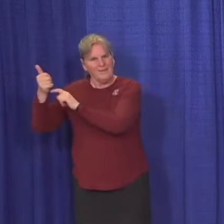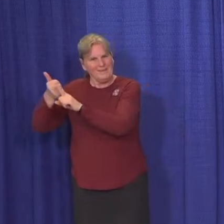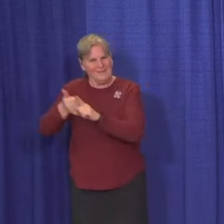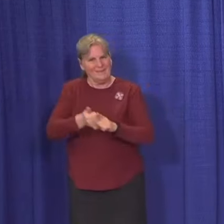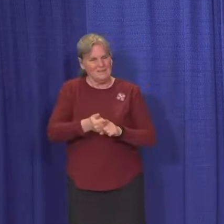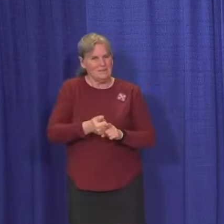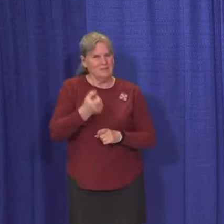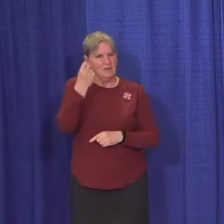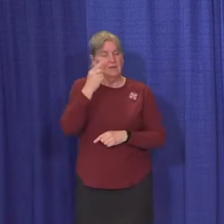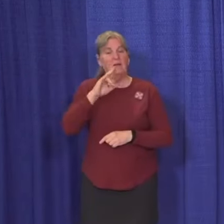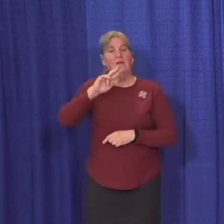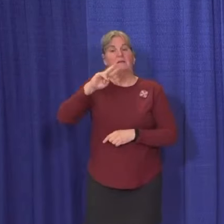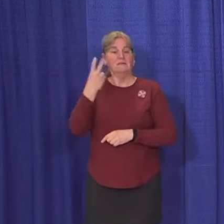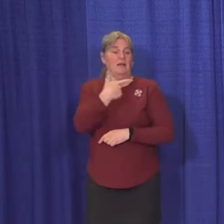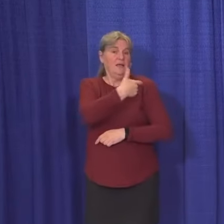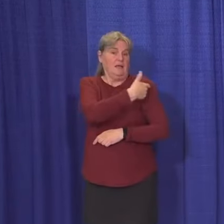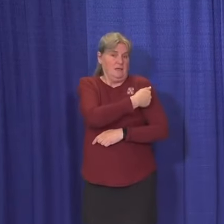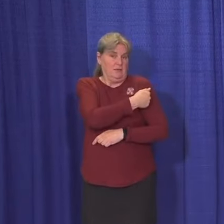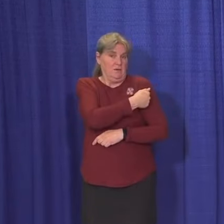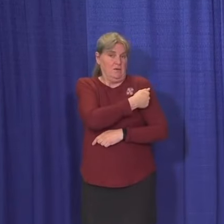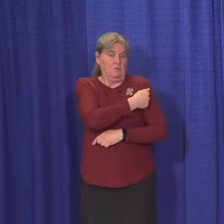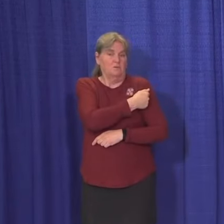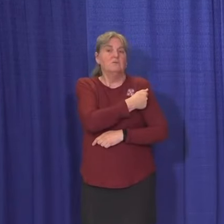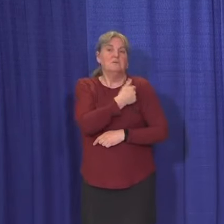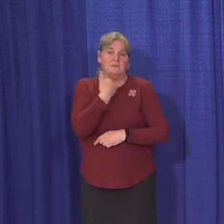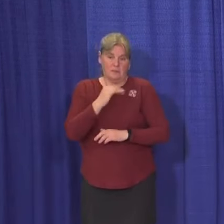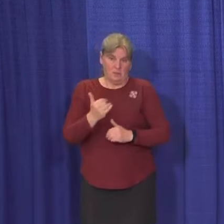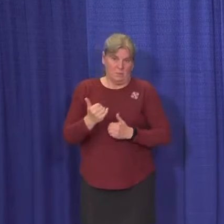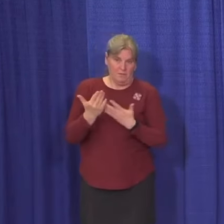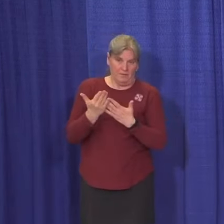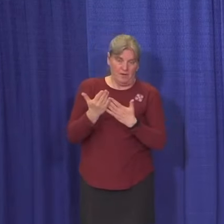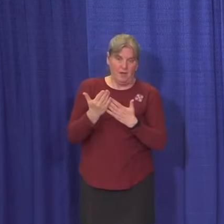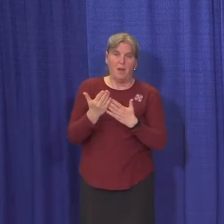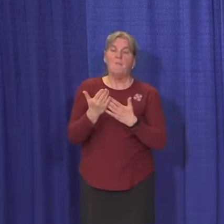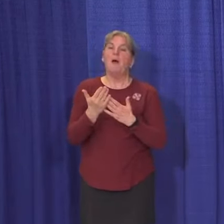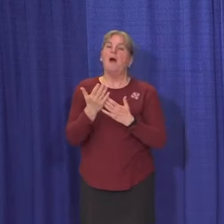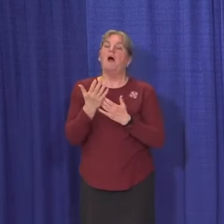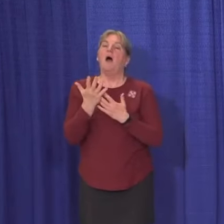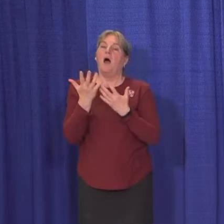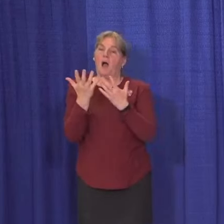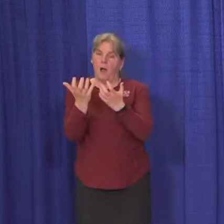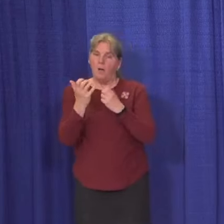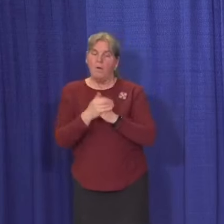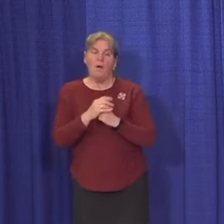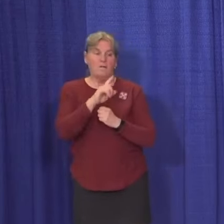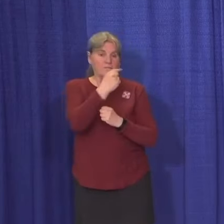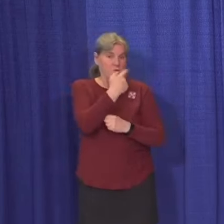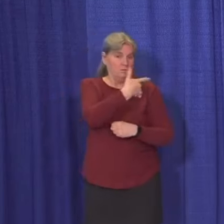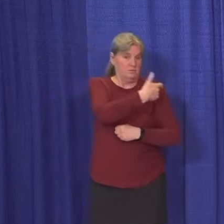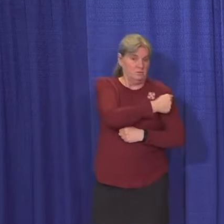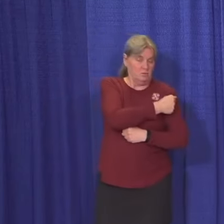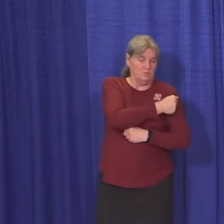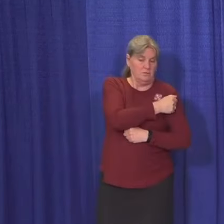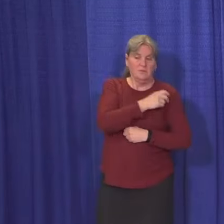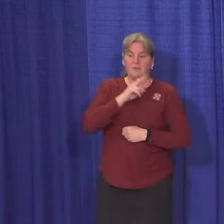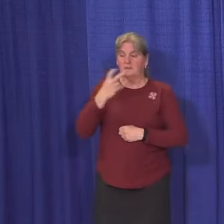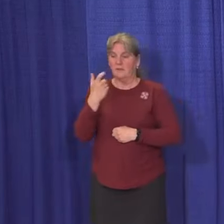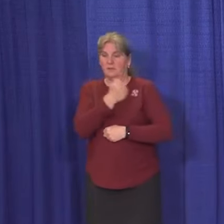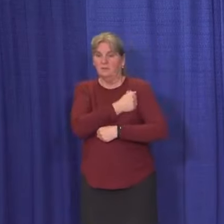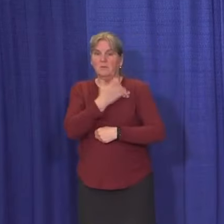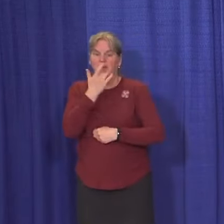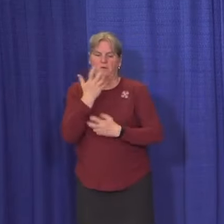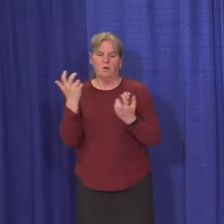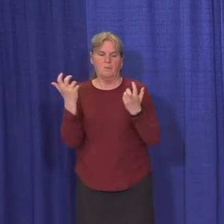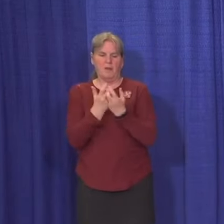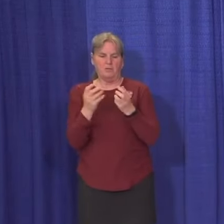are still in progress, but I would like second dose uptake to closely match first dose uptake. One dose is not enough to